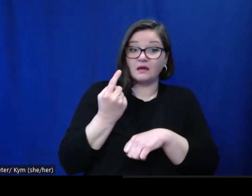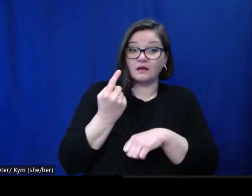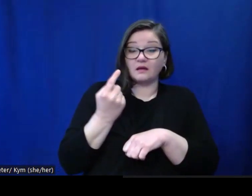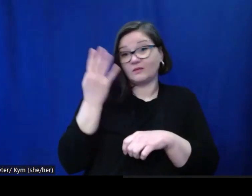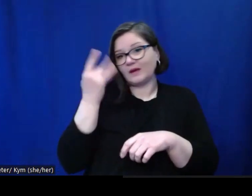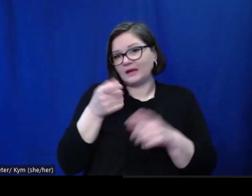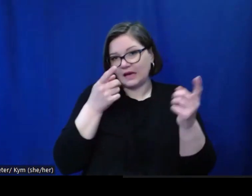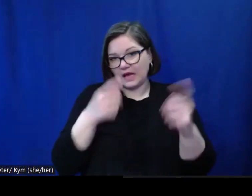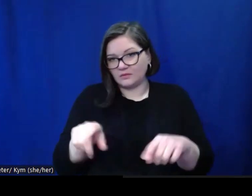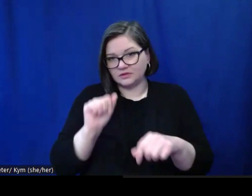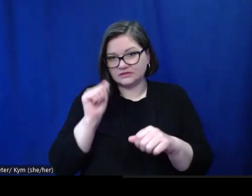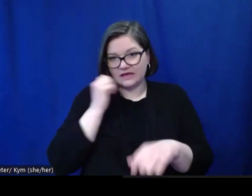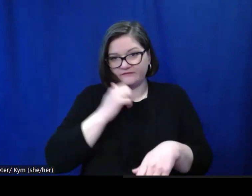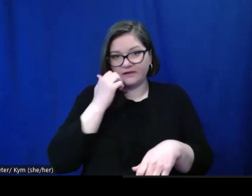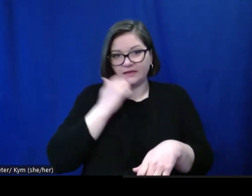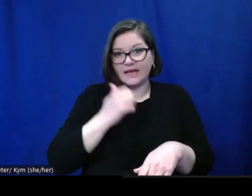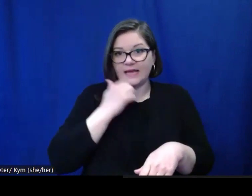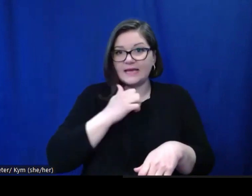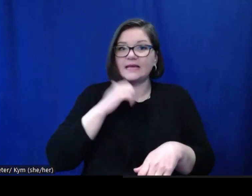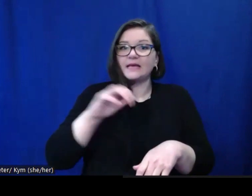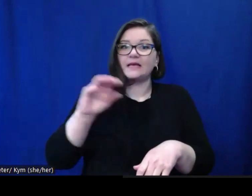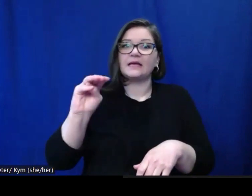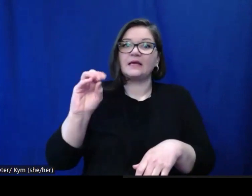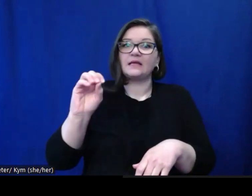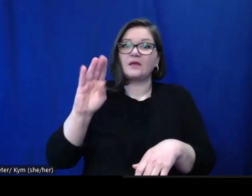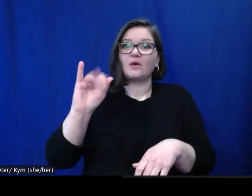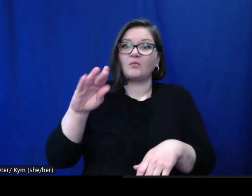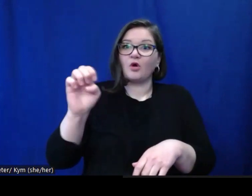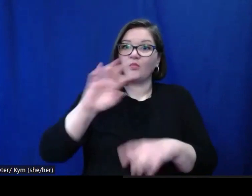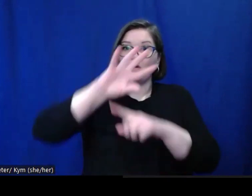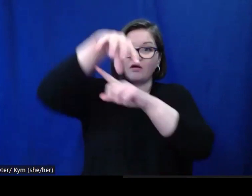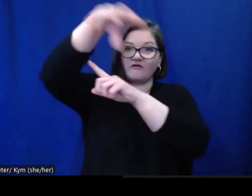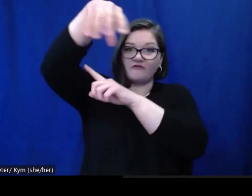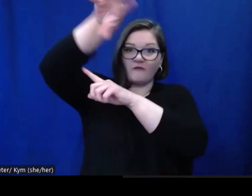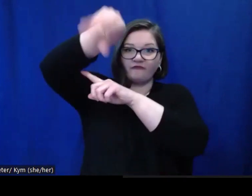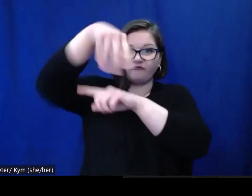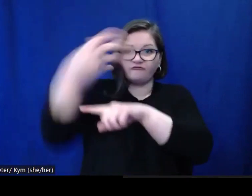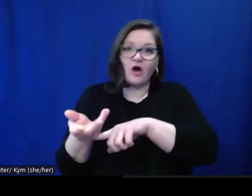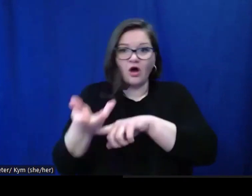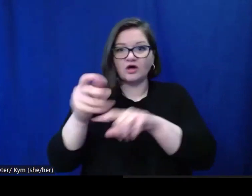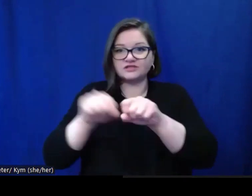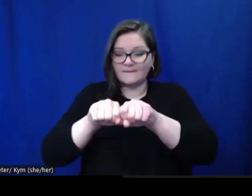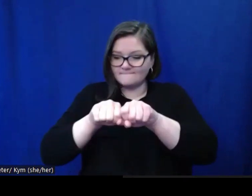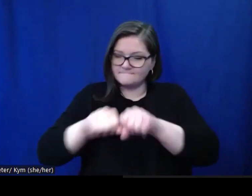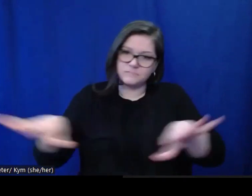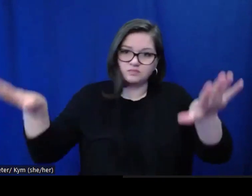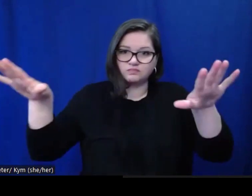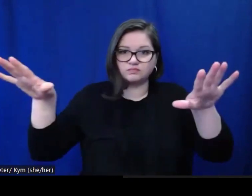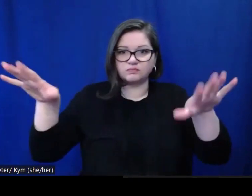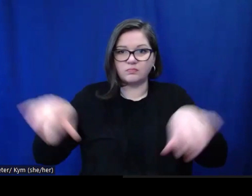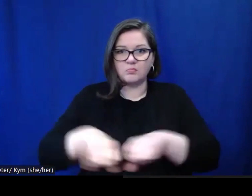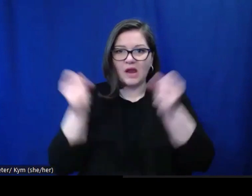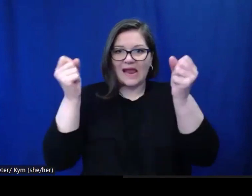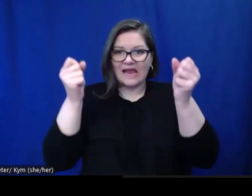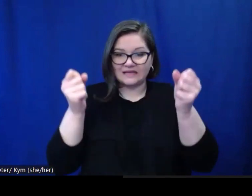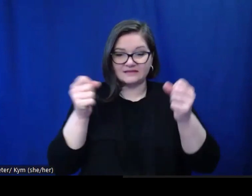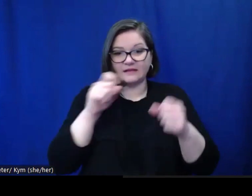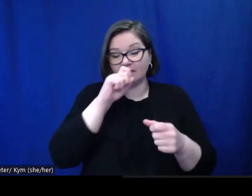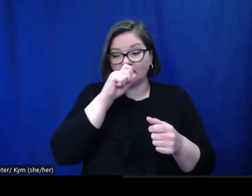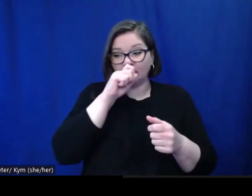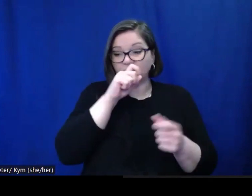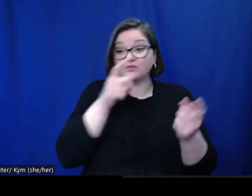every day, the mobile falls and it drops and it breaks into many little pieces. So as the parents start to learn ways